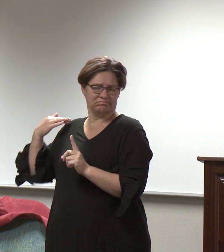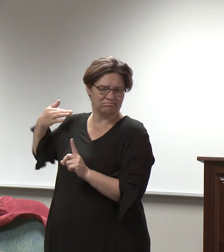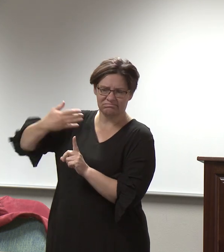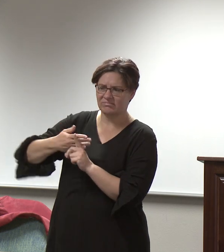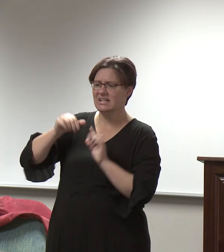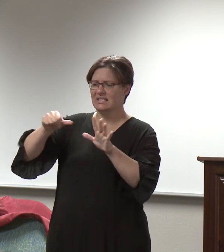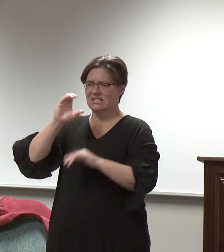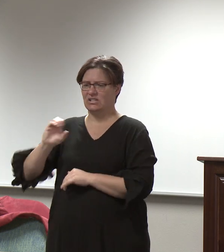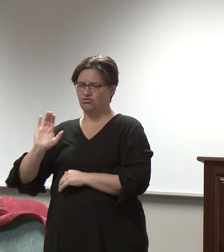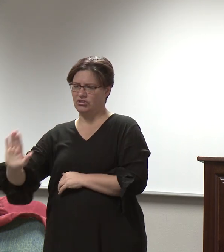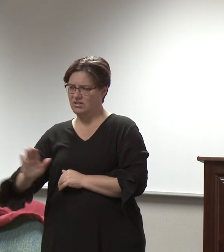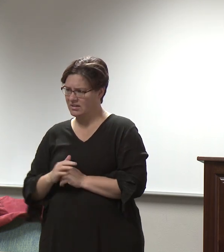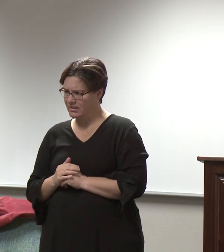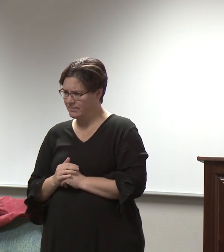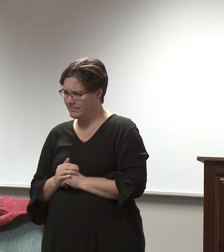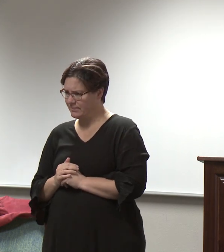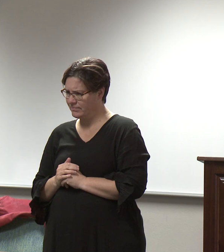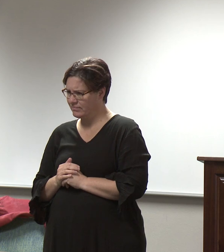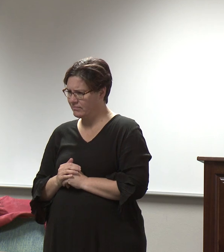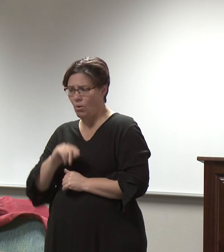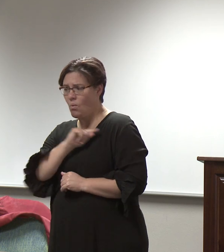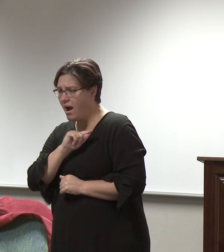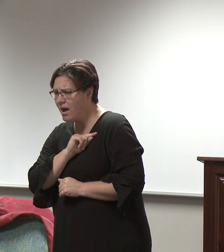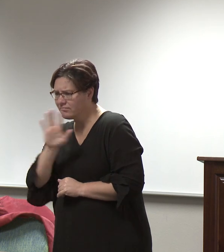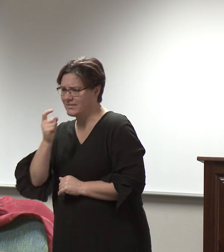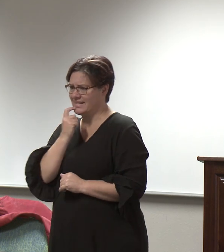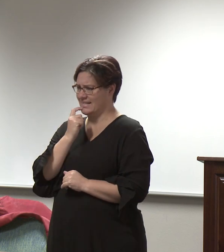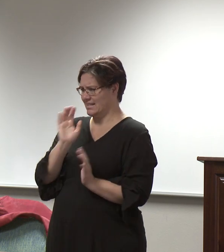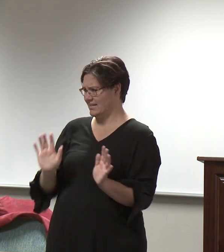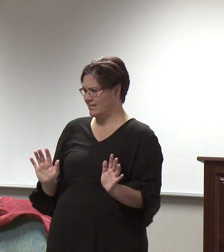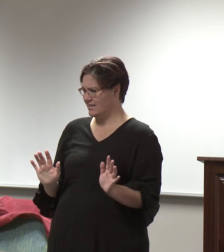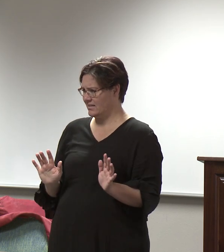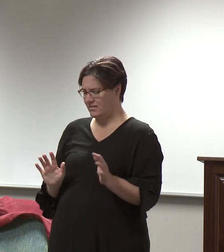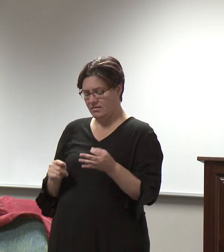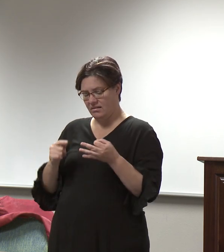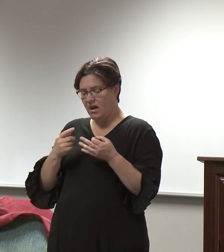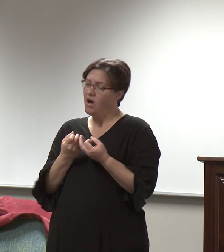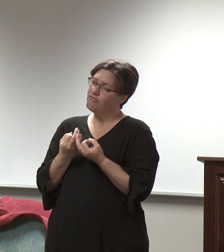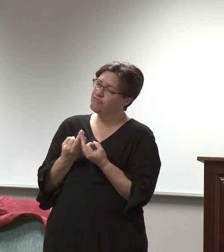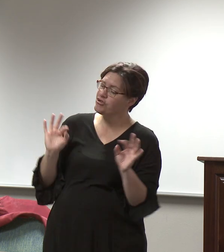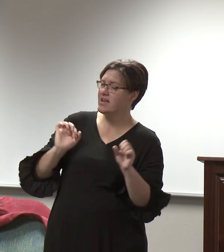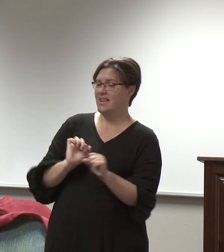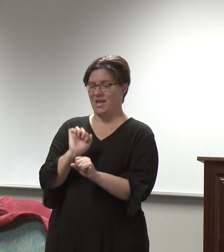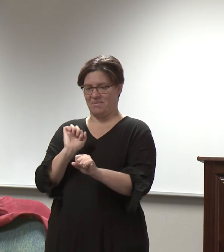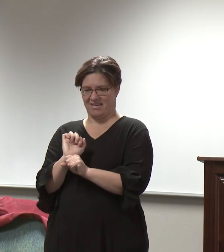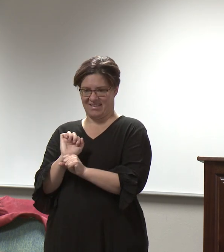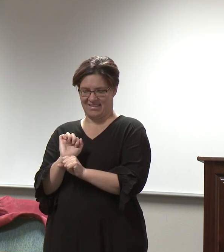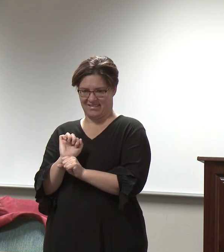century? For a very simple reason. Is that the free labor, which